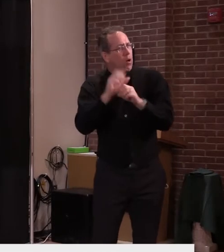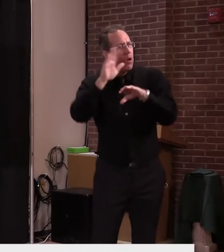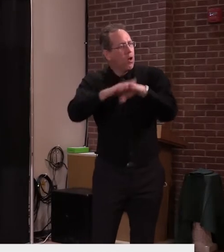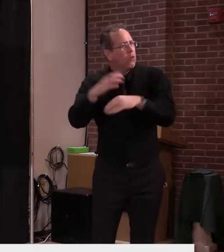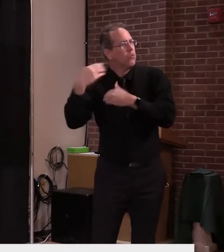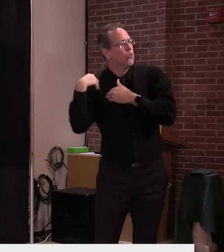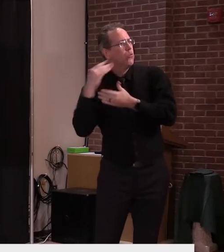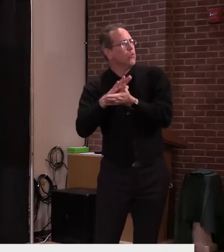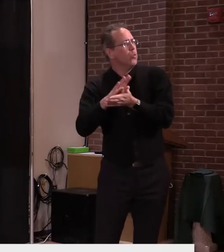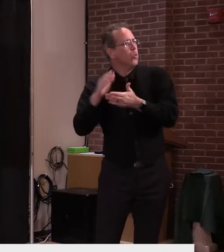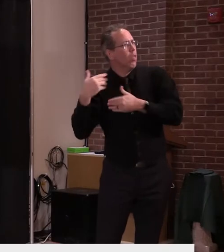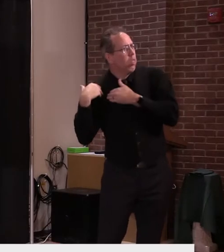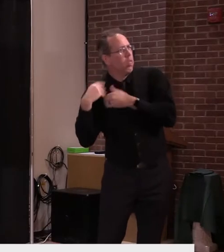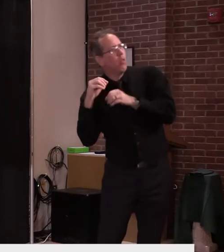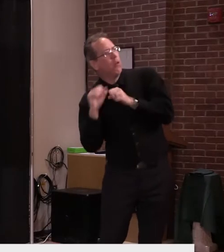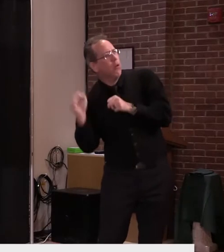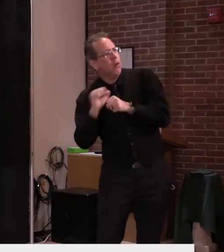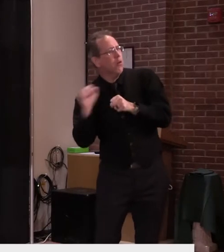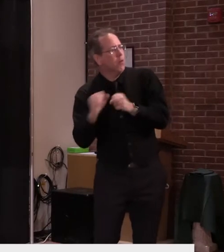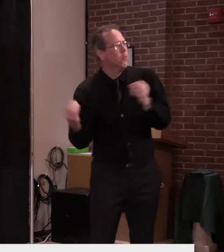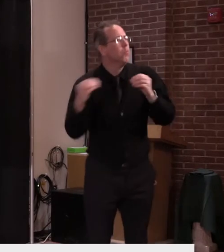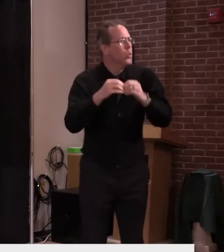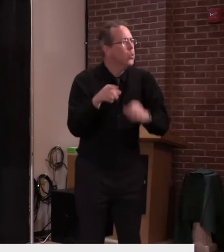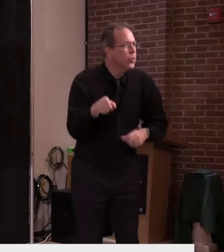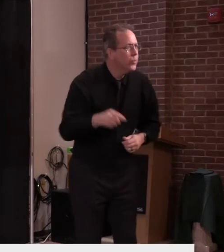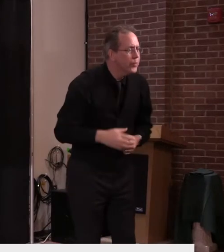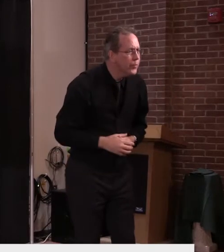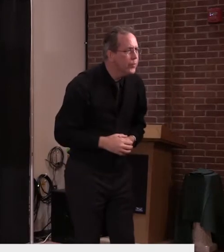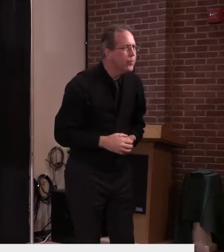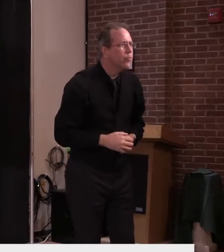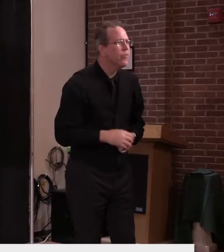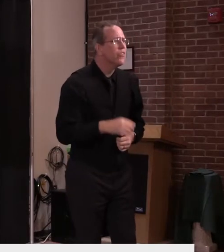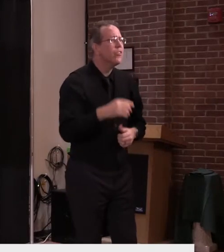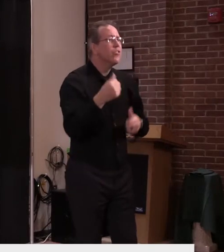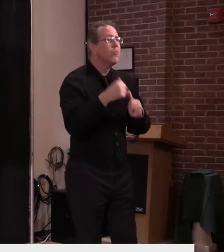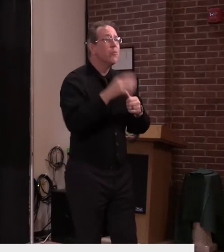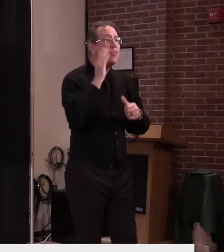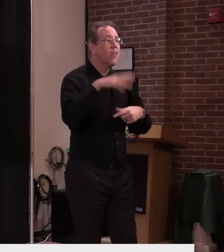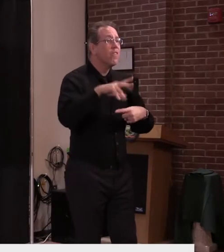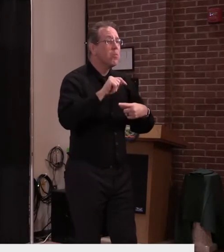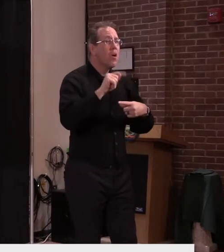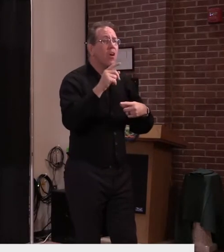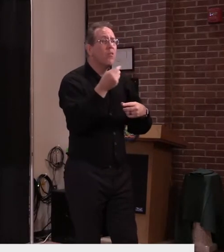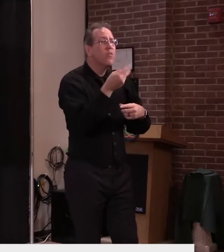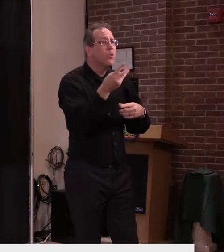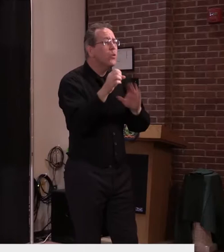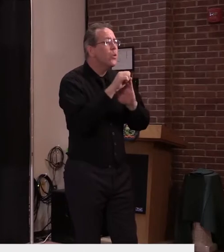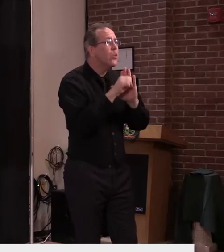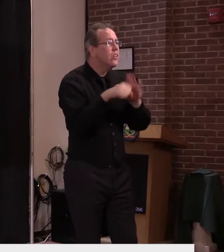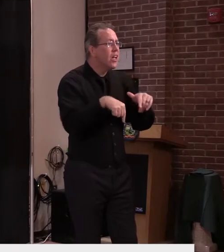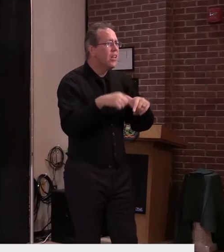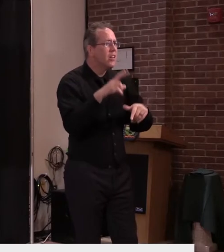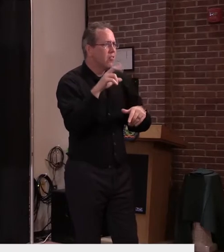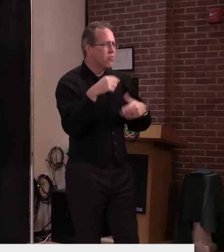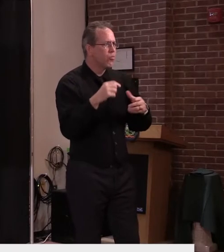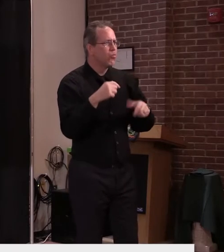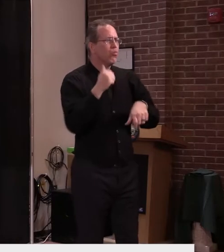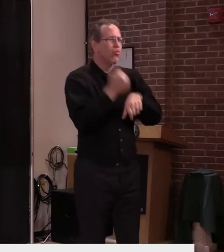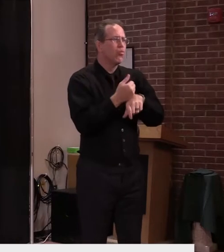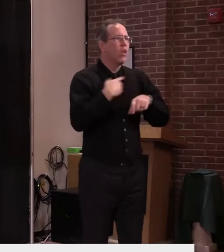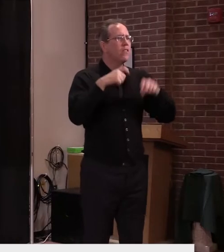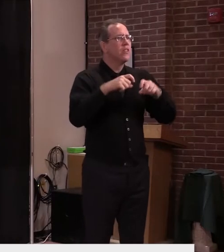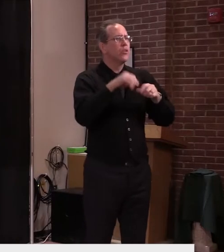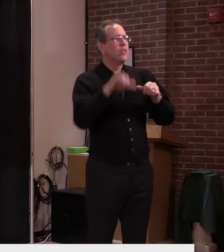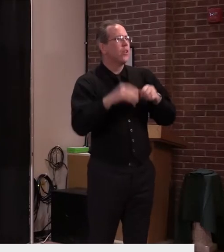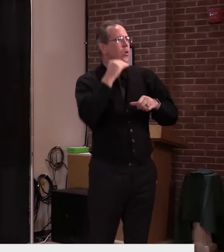aware, Vermont was an early adopter in test to stay, which proved to be a very successful strategy at the height of the Delta surge in containing the